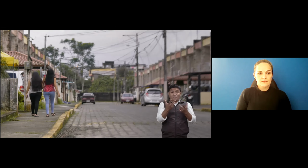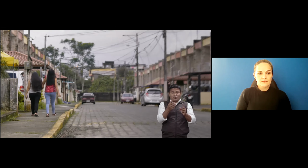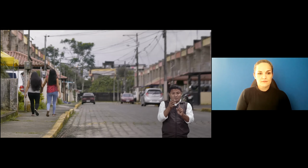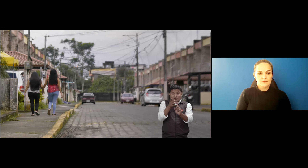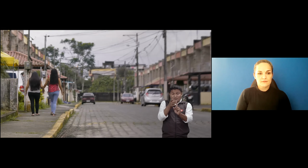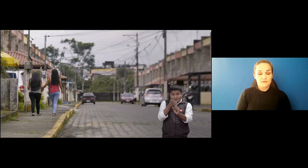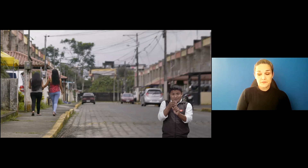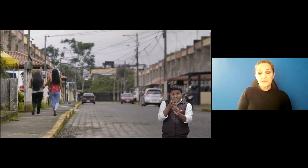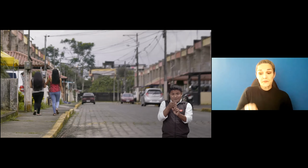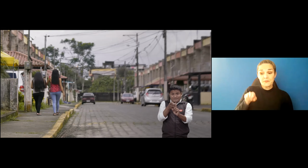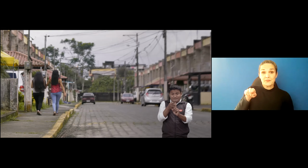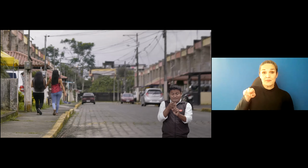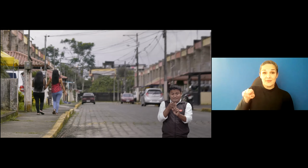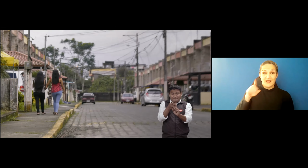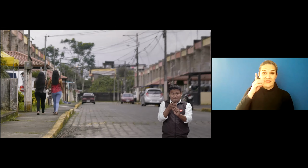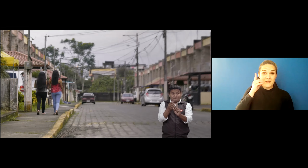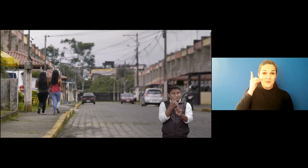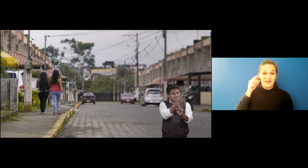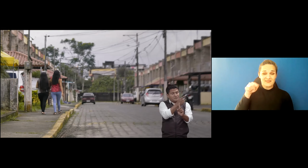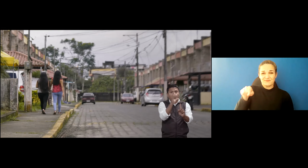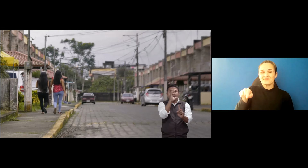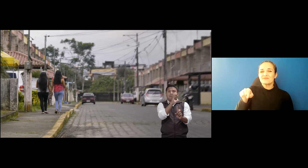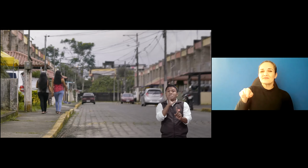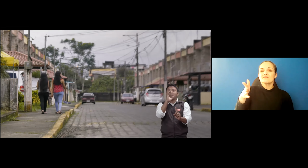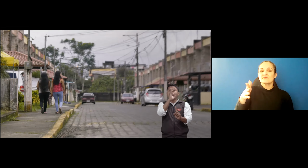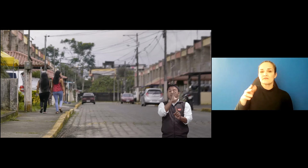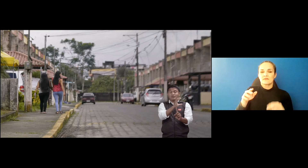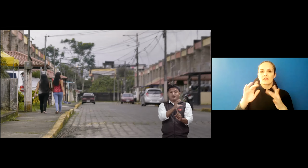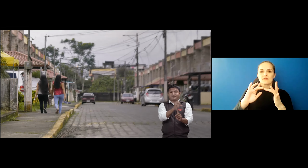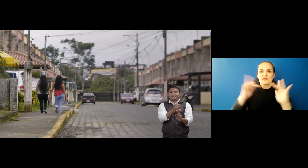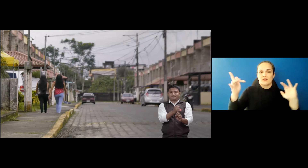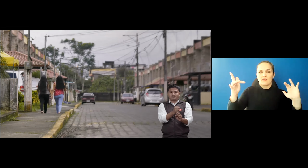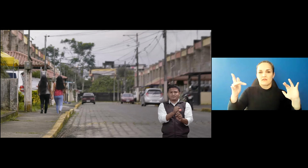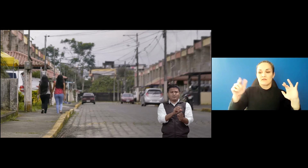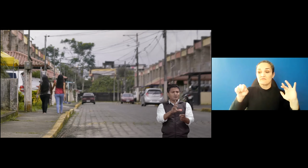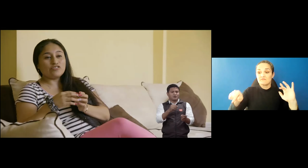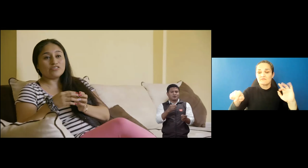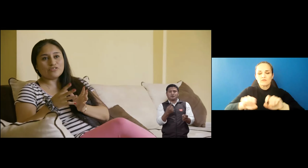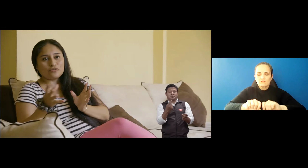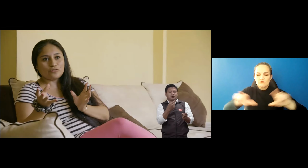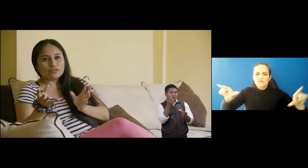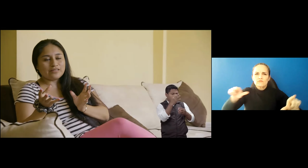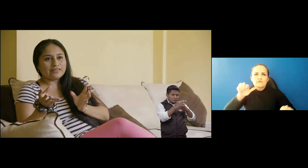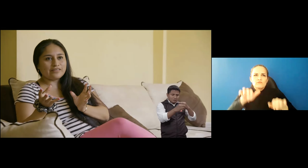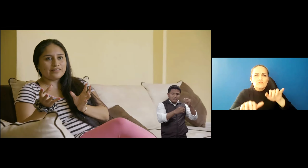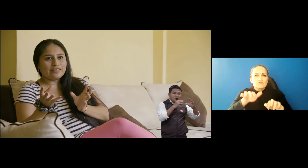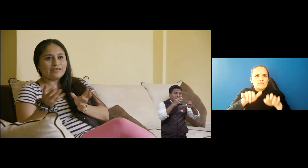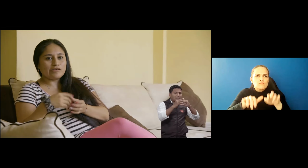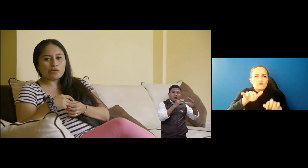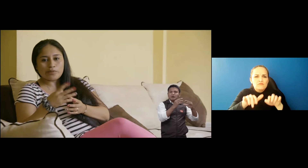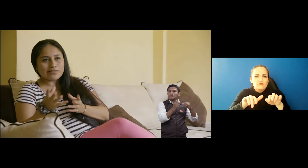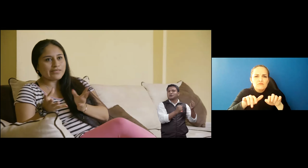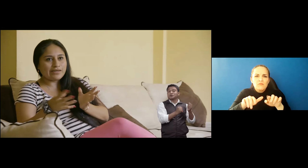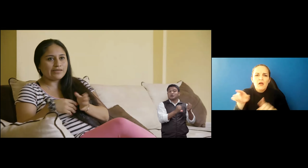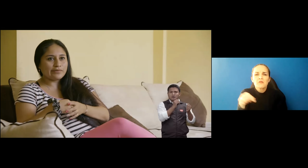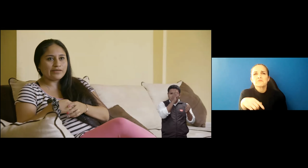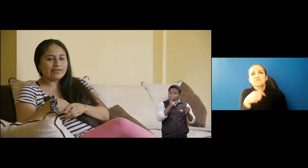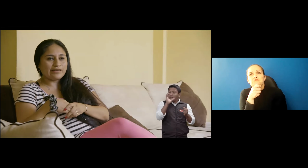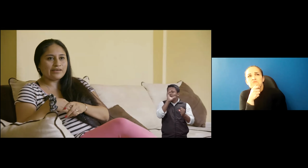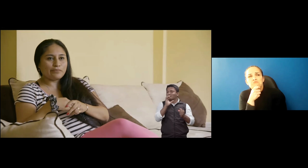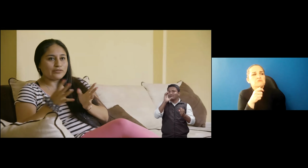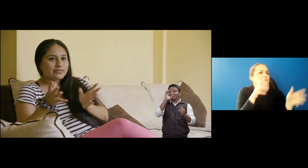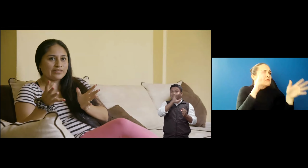Ella por medio del internet. Through the internet, she looks for things.